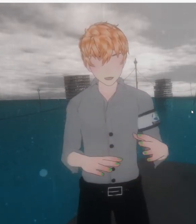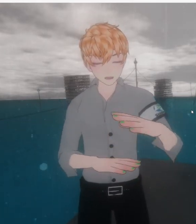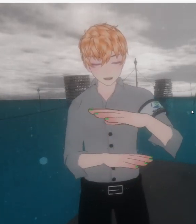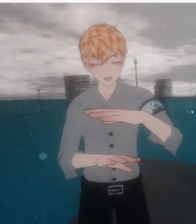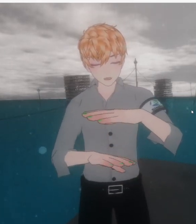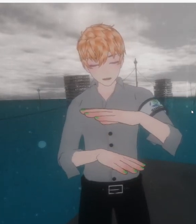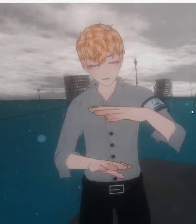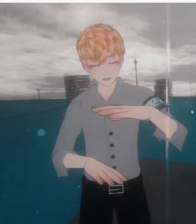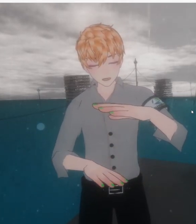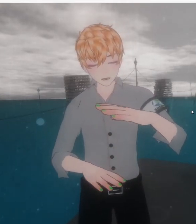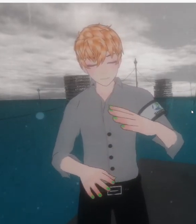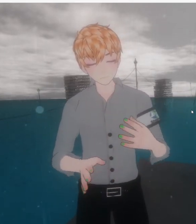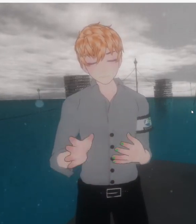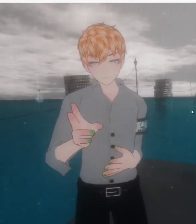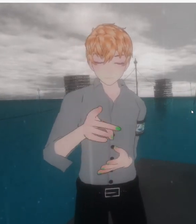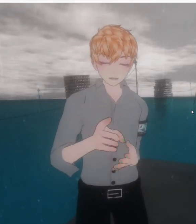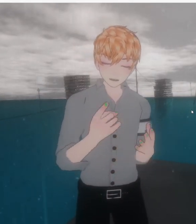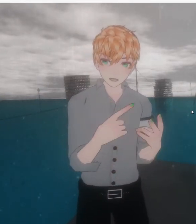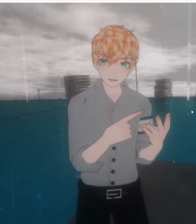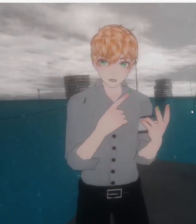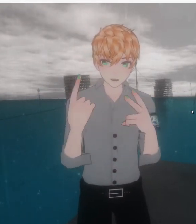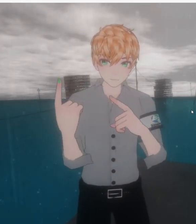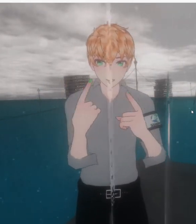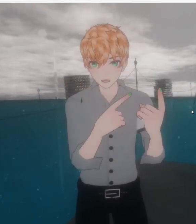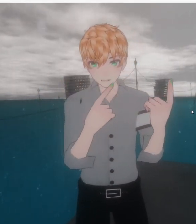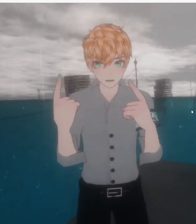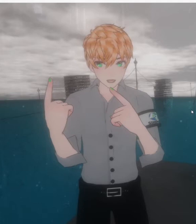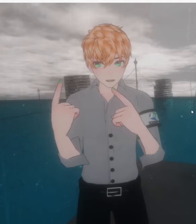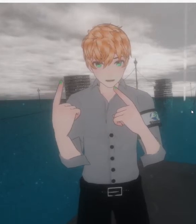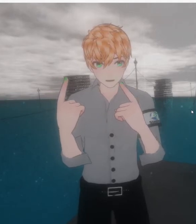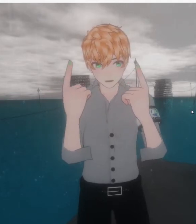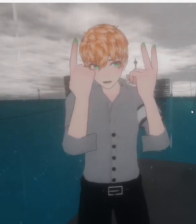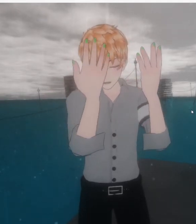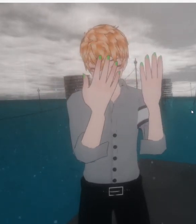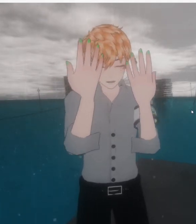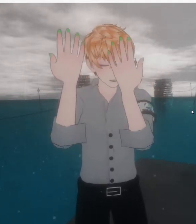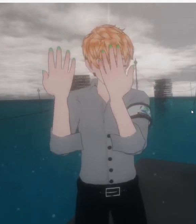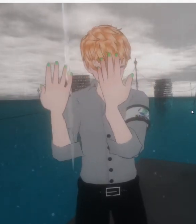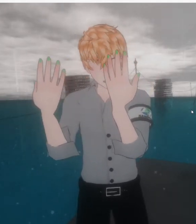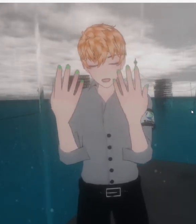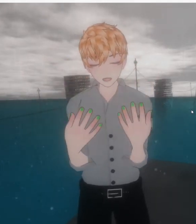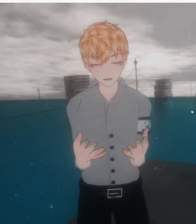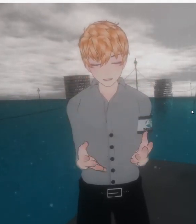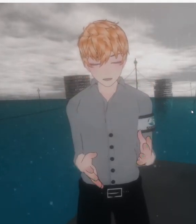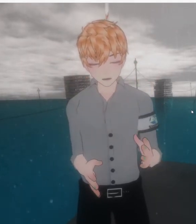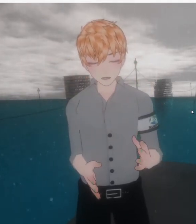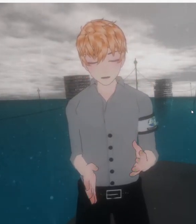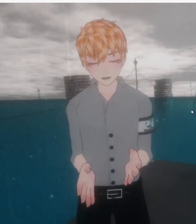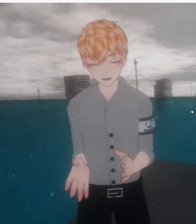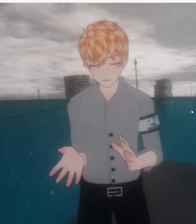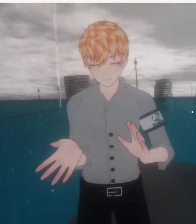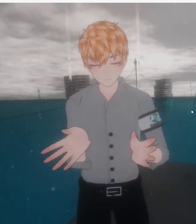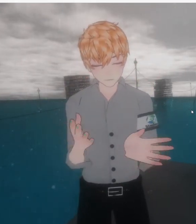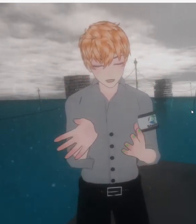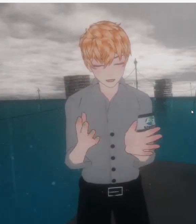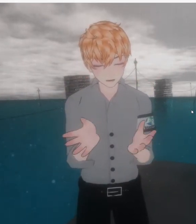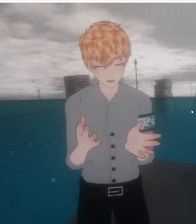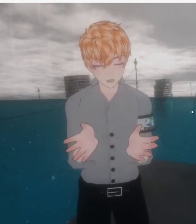over like my. It's actually opposite parts of the brain, opposite halves of the brain that control motor